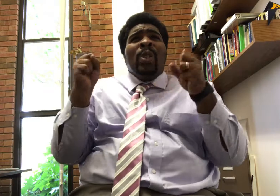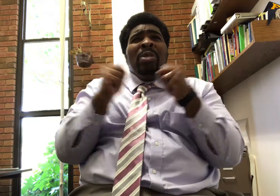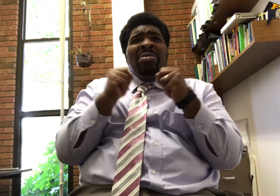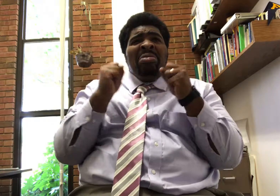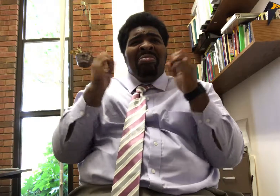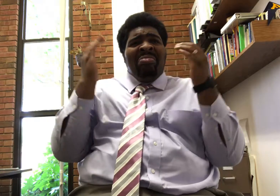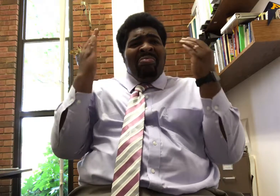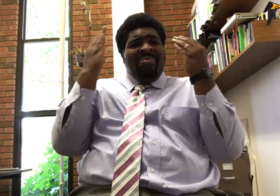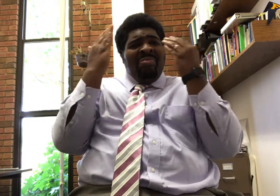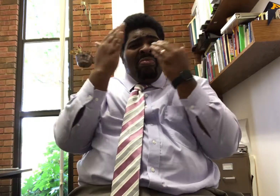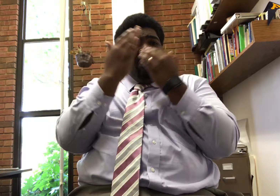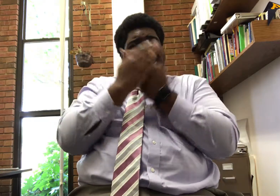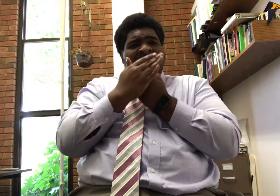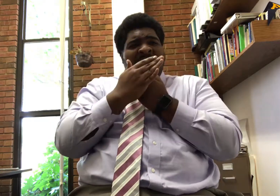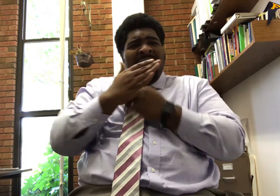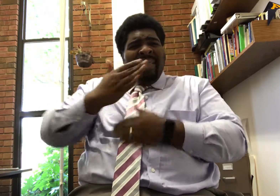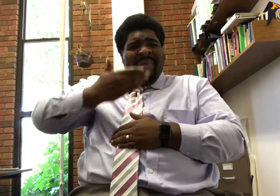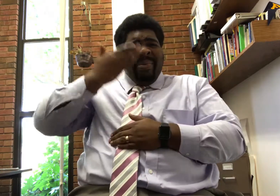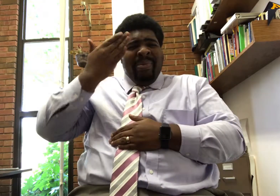or even comfortable.